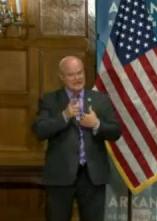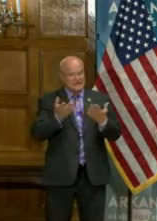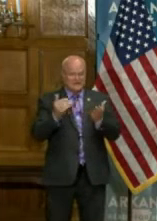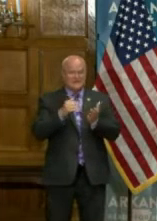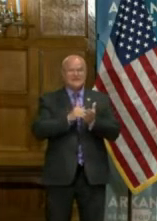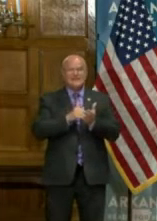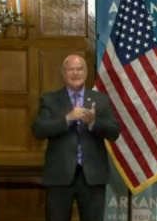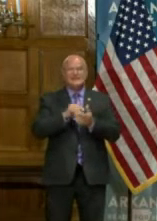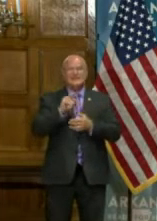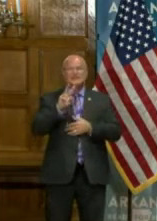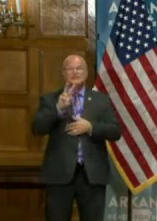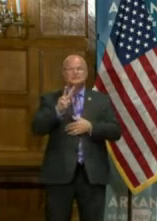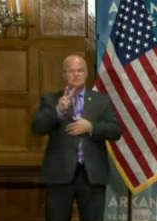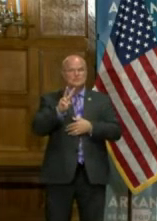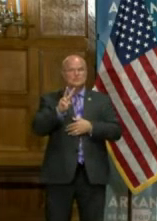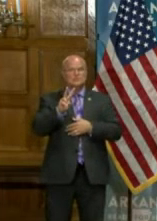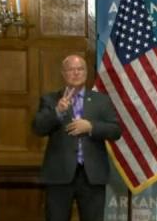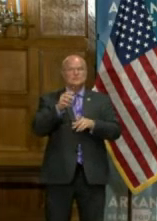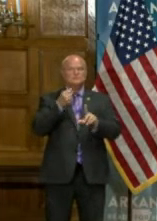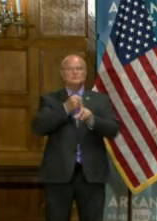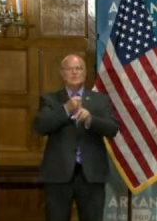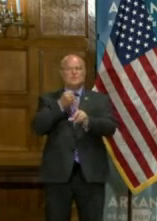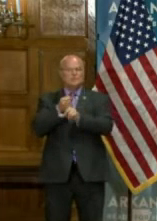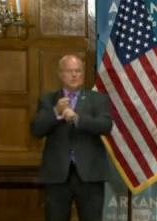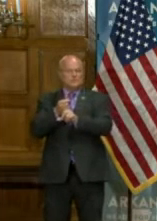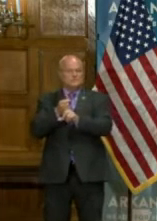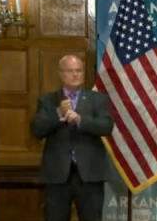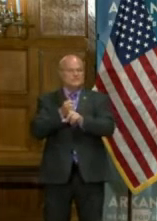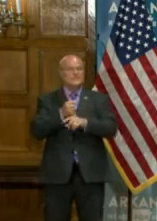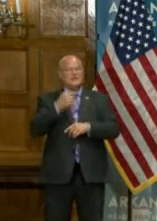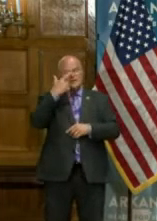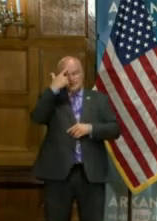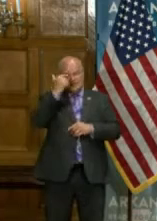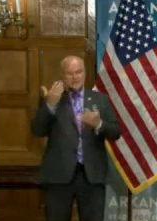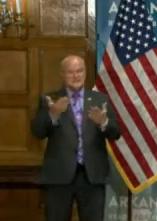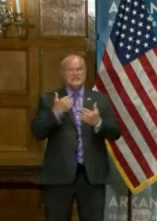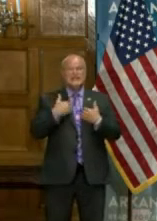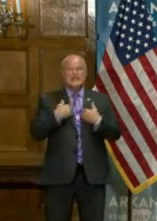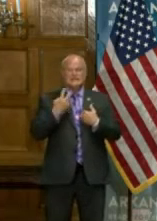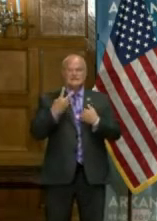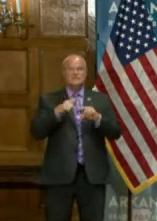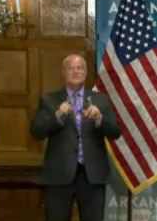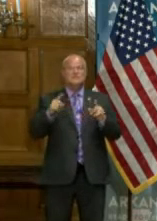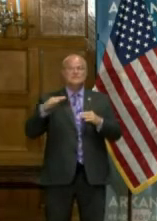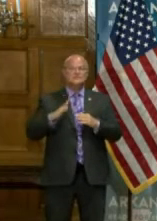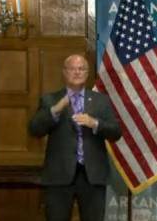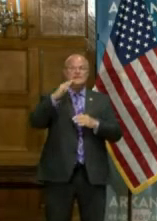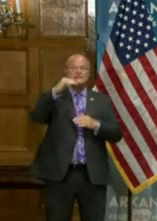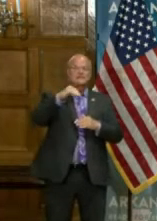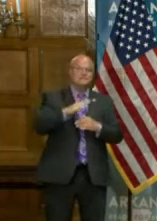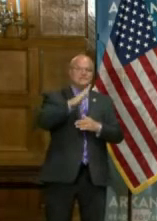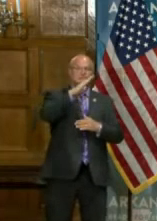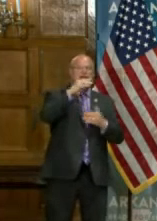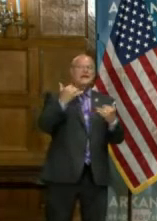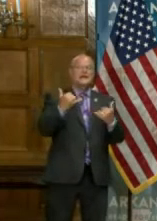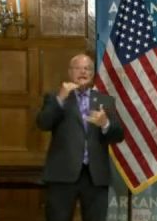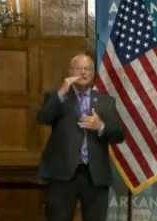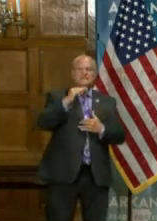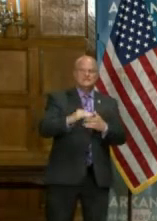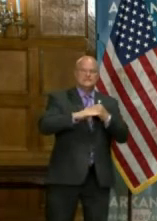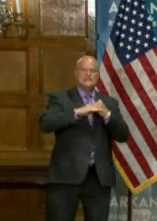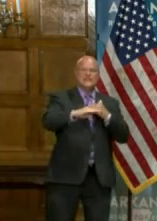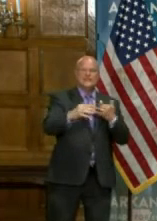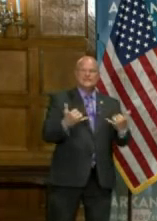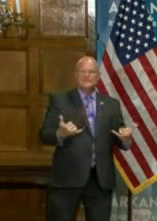here again, 2 epidemics, 2 different trend lines, because here they have 2 different peaks, and they're now back down to a